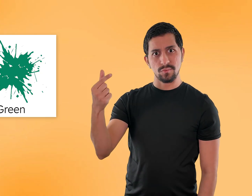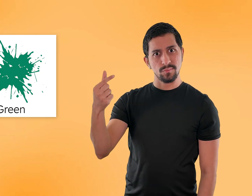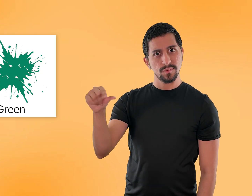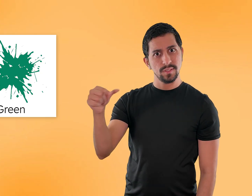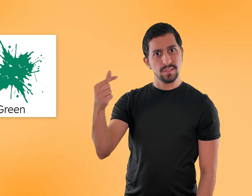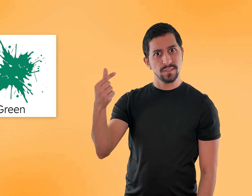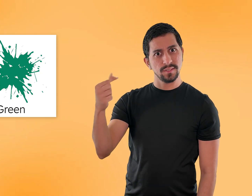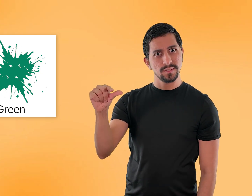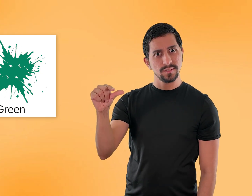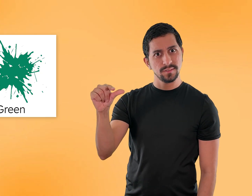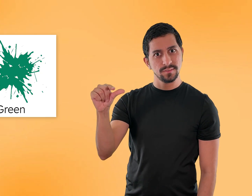Green.